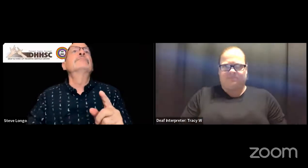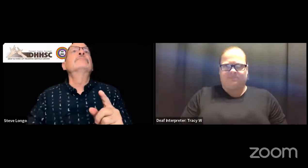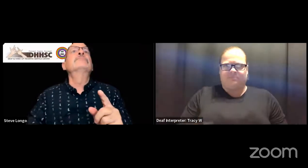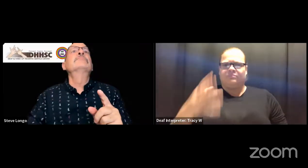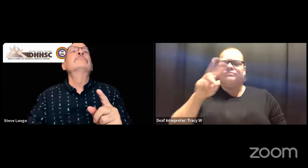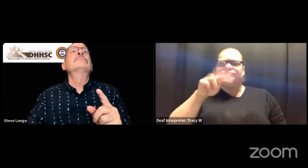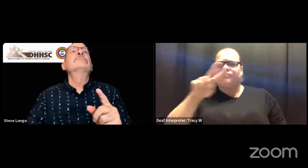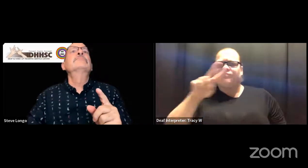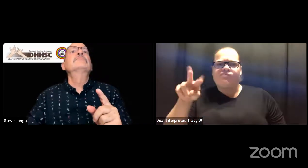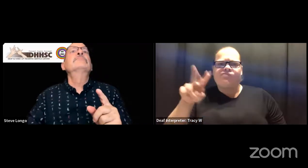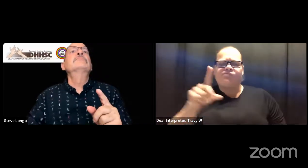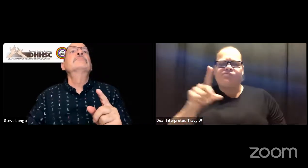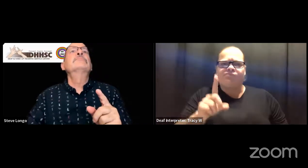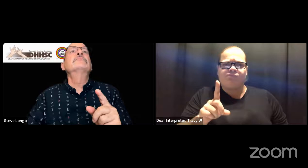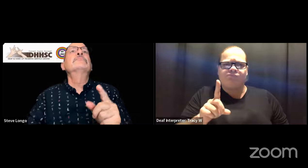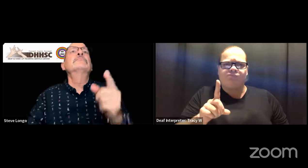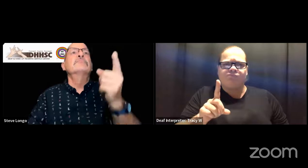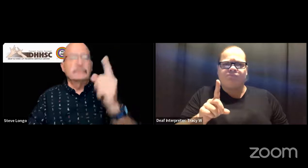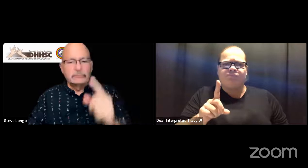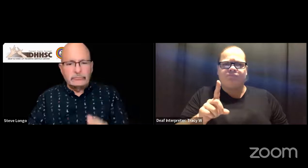with you as well.